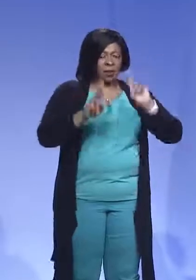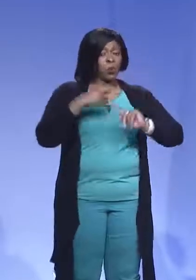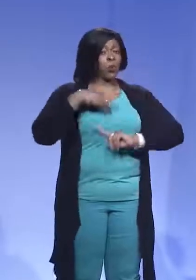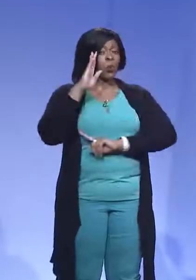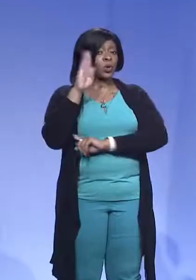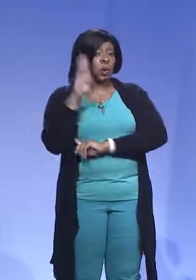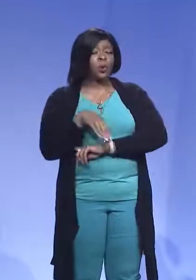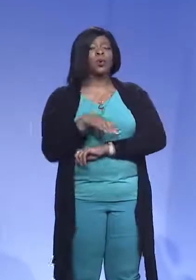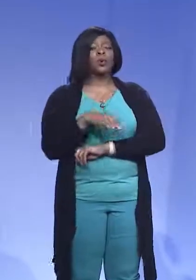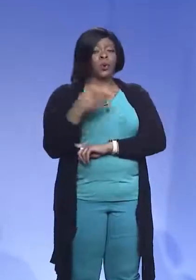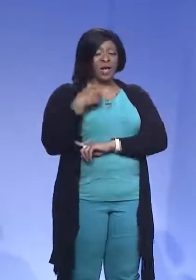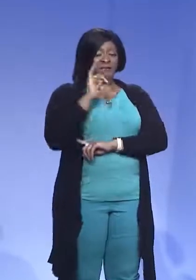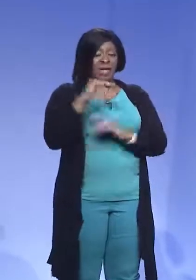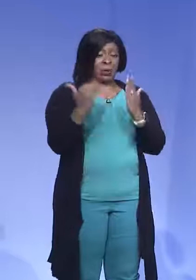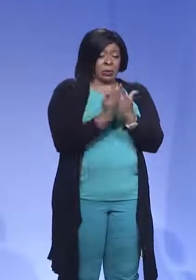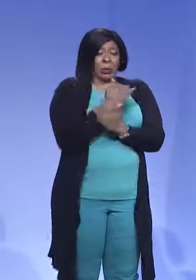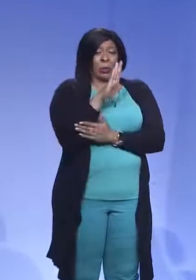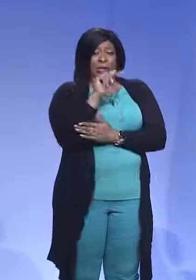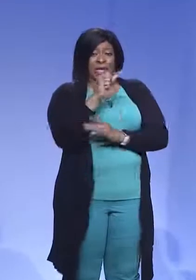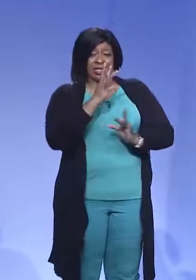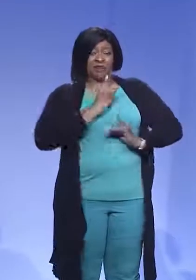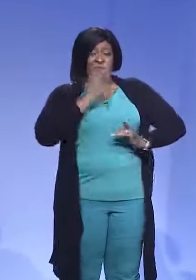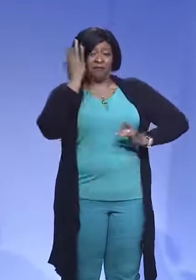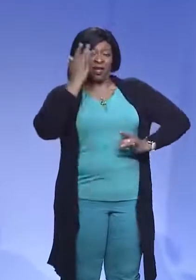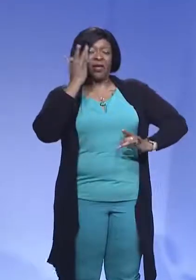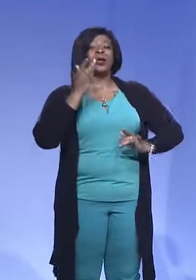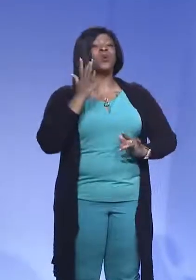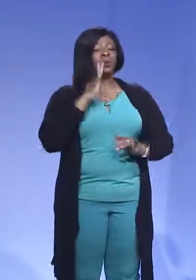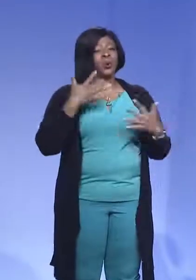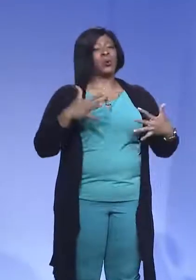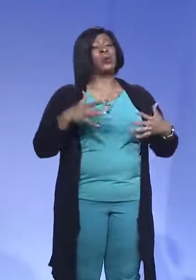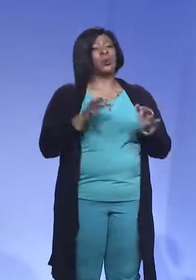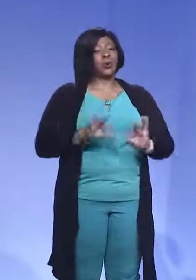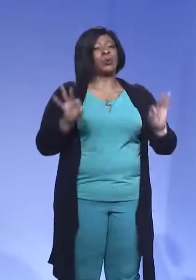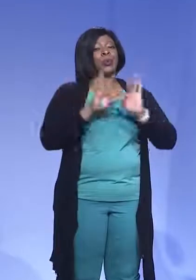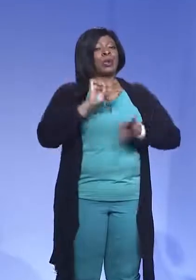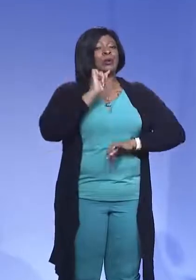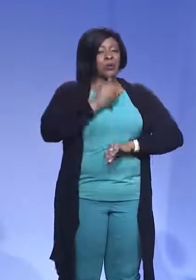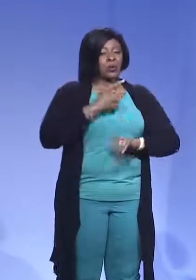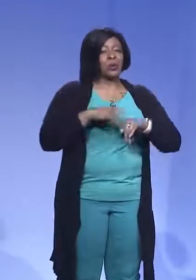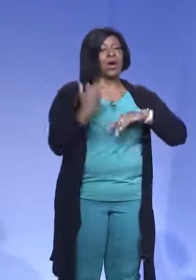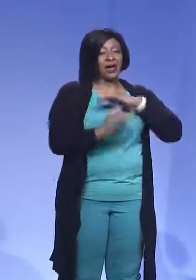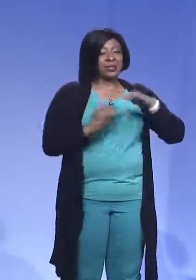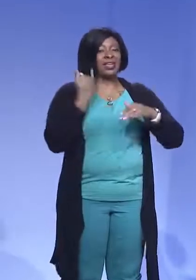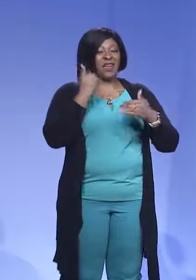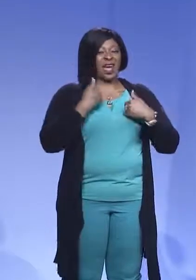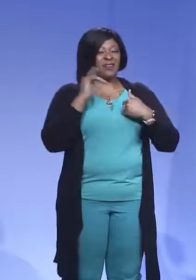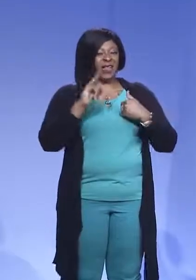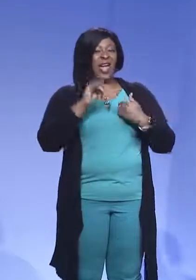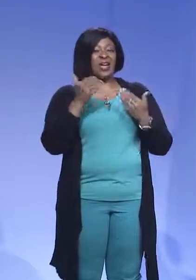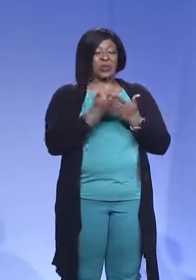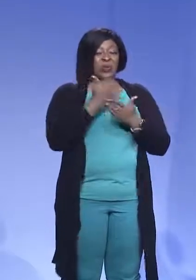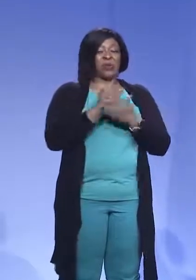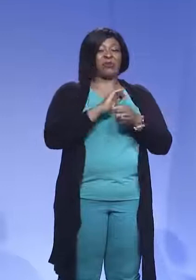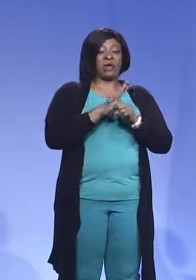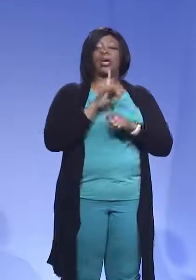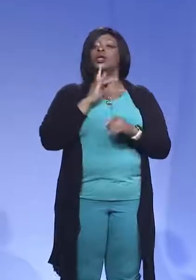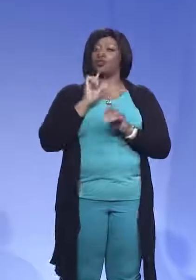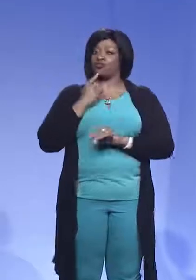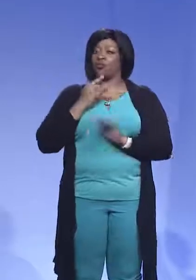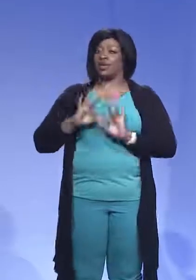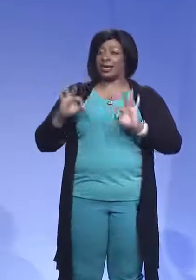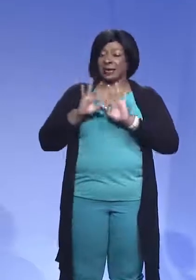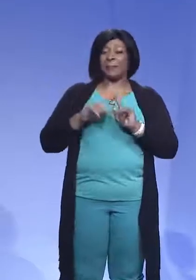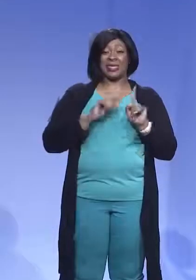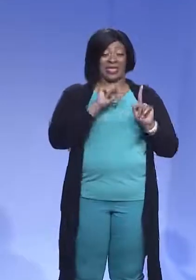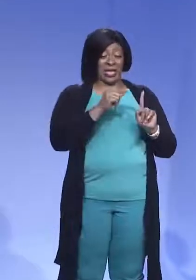know we have cases here, because it's going to be critical to be isolated if you have that strain. It's critical anyway, but more